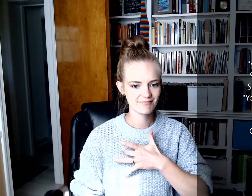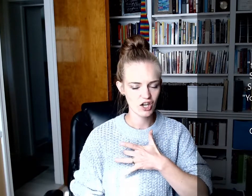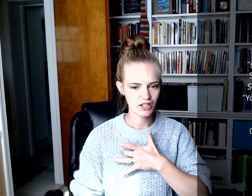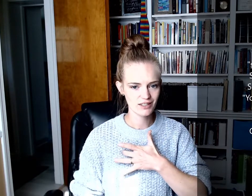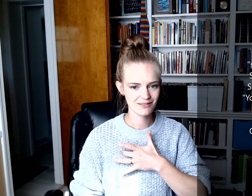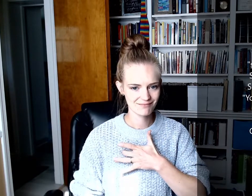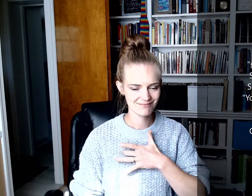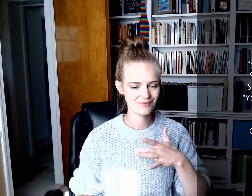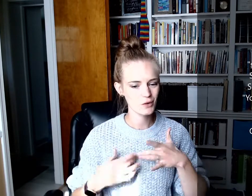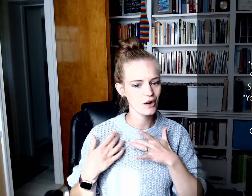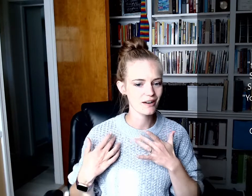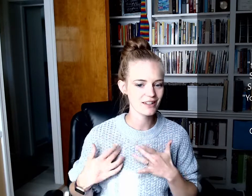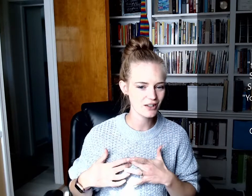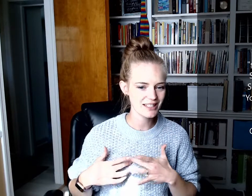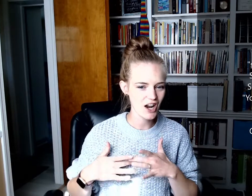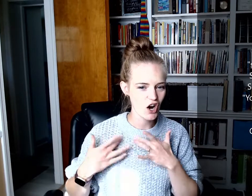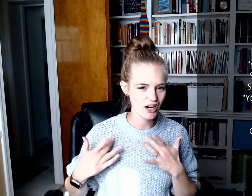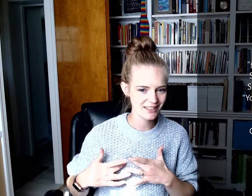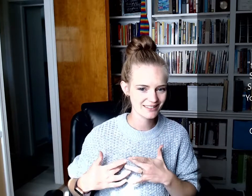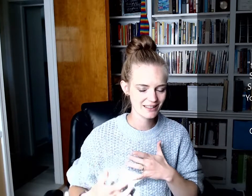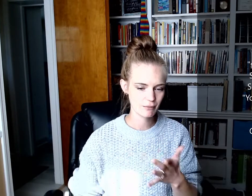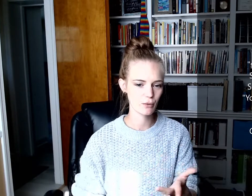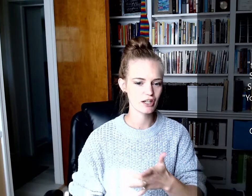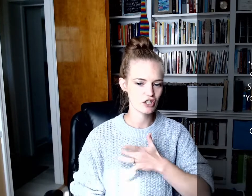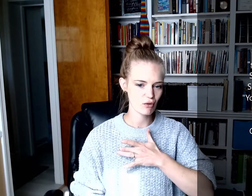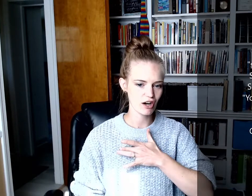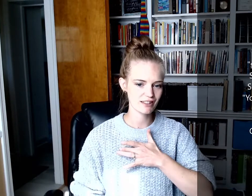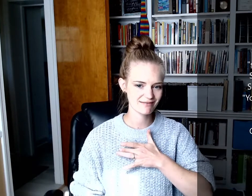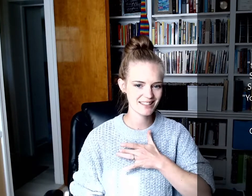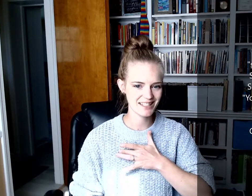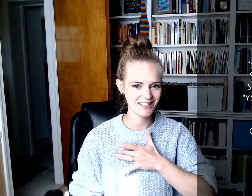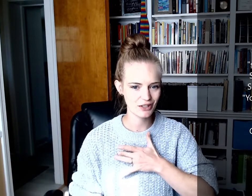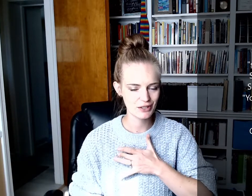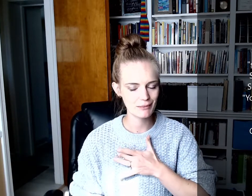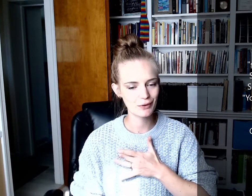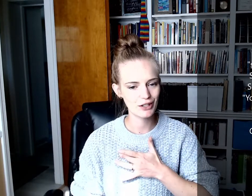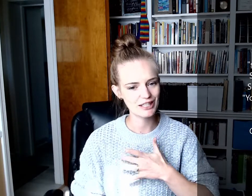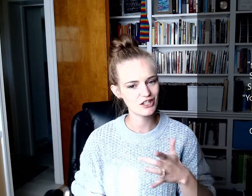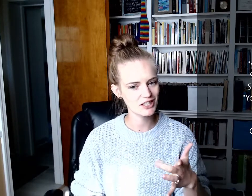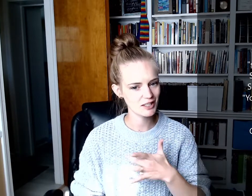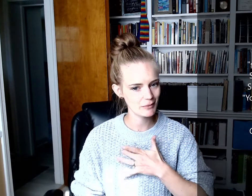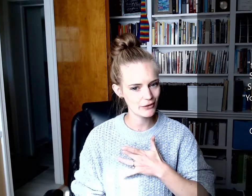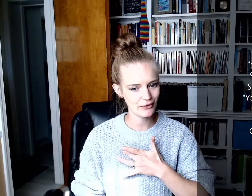heart, or you could say heart, but we're going to do heart because it's a little simpler and it's just as beautiful.